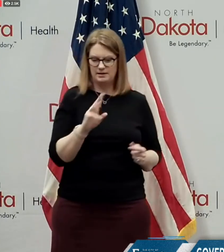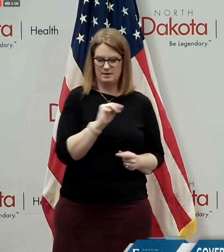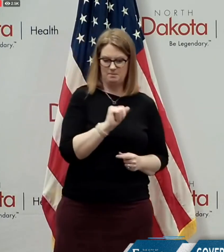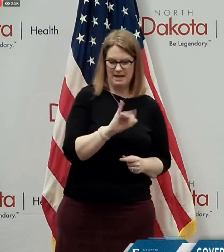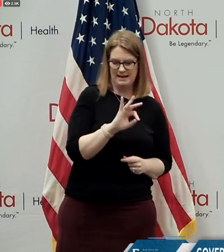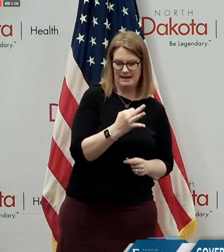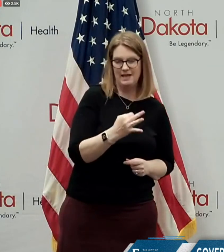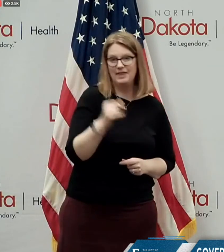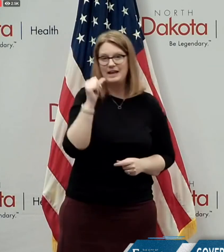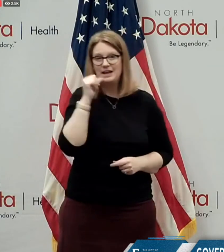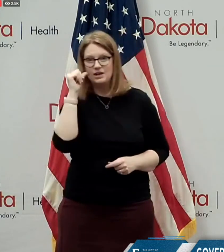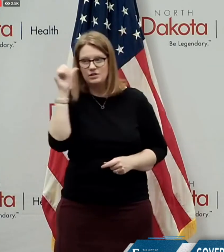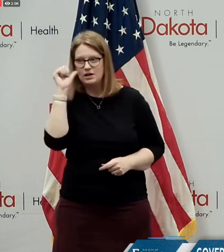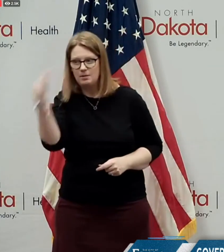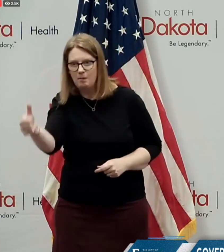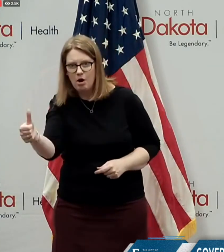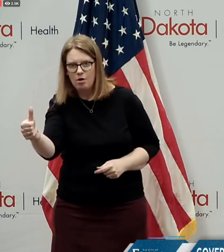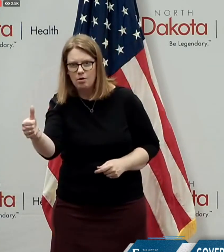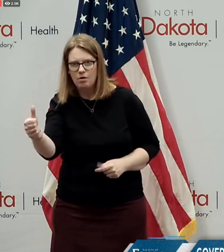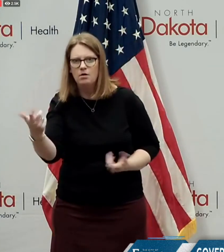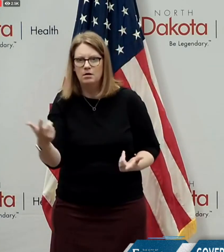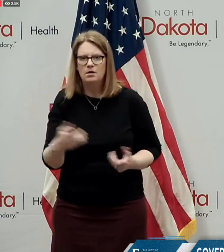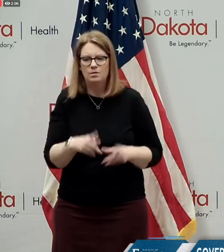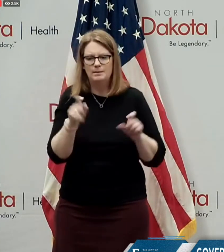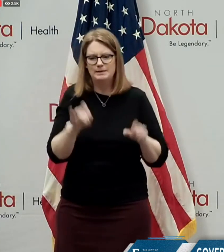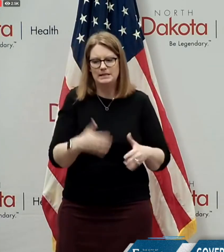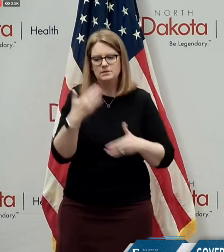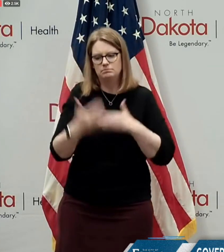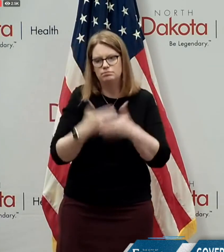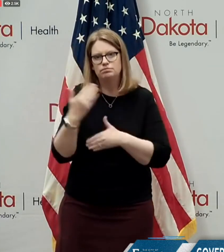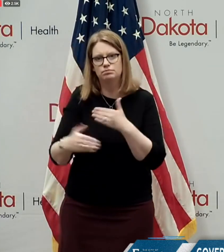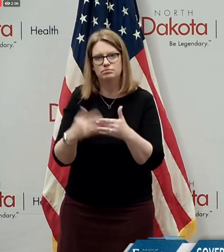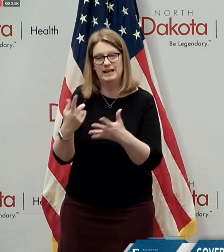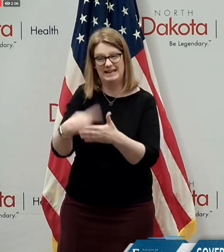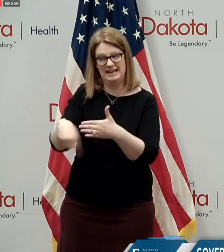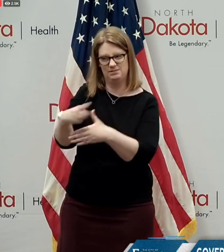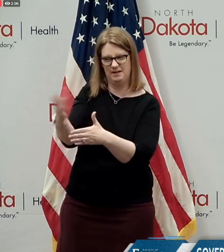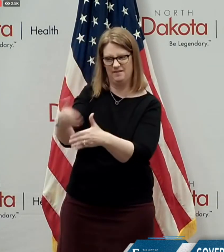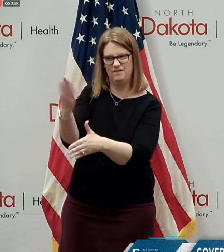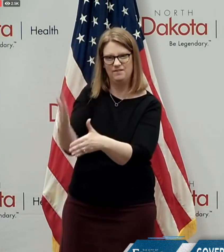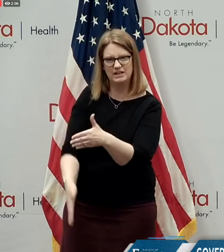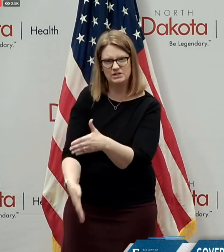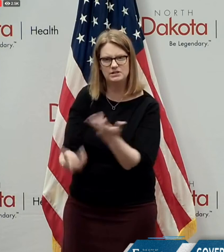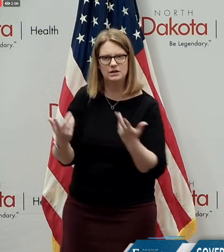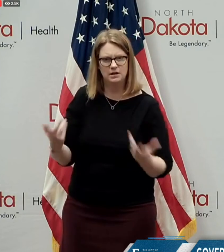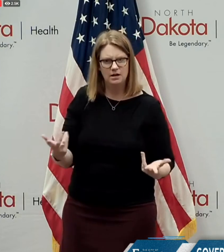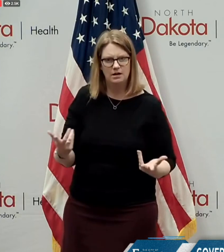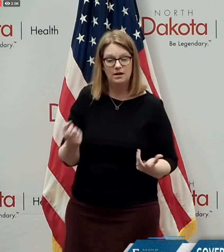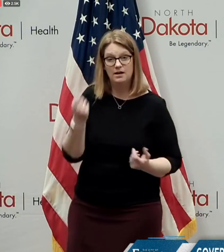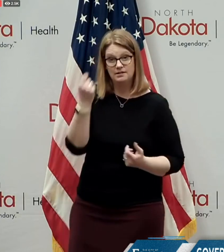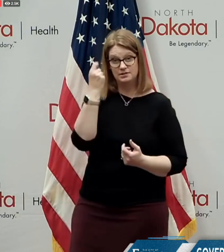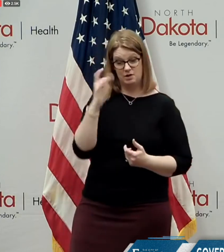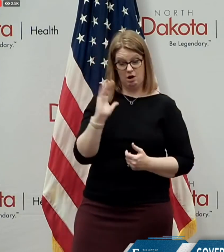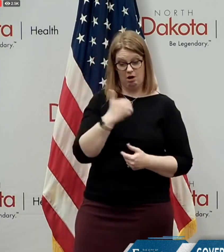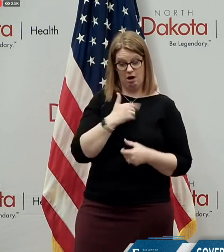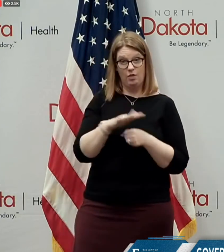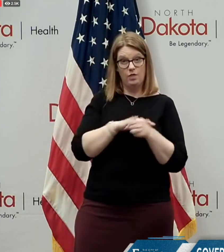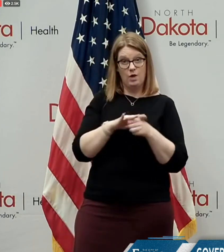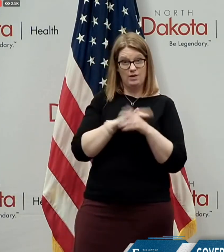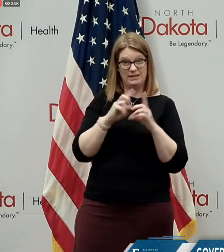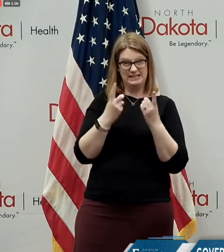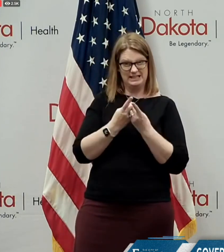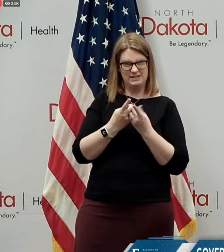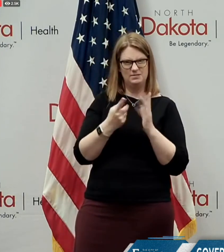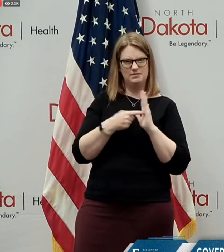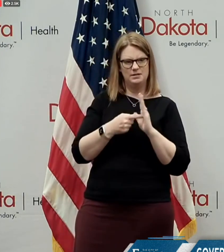and tomorrow, we will be testing and wrapping up our testing next week, and just getting that sampling from our local districts, because like Chairman said,